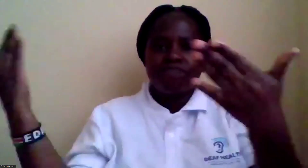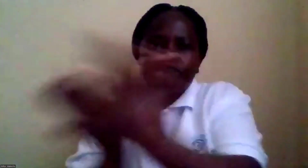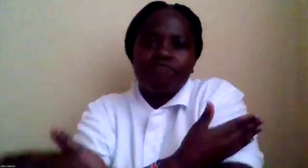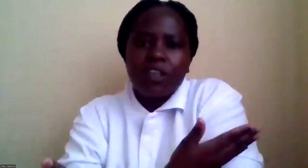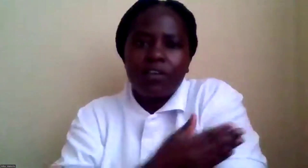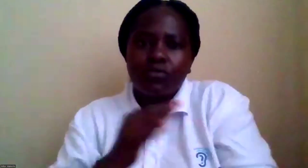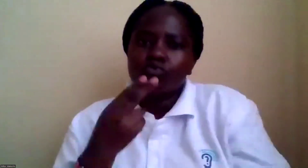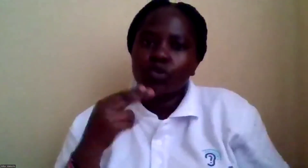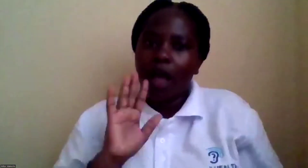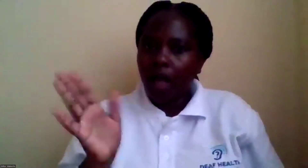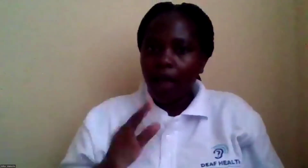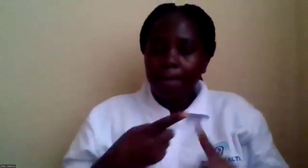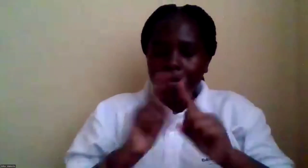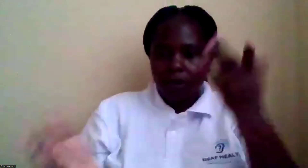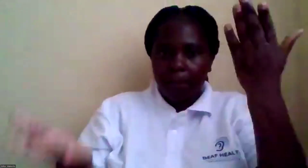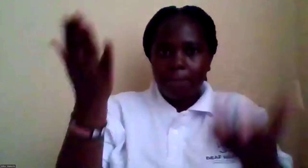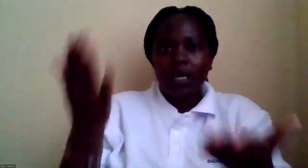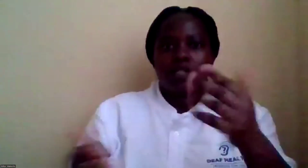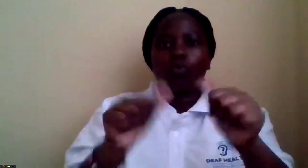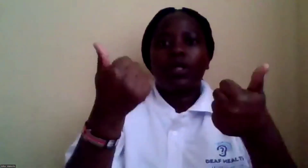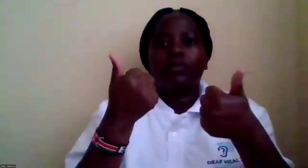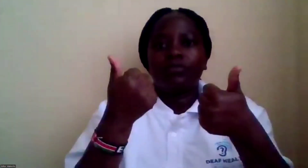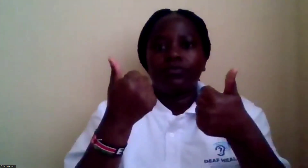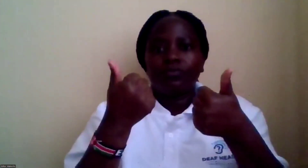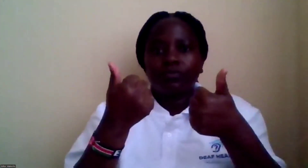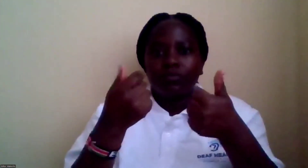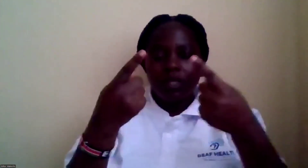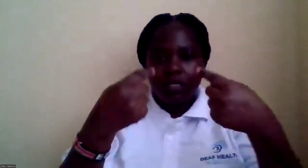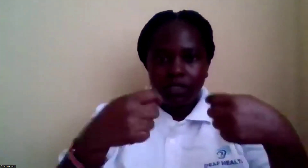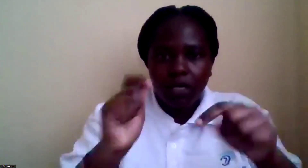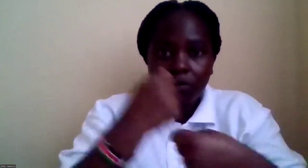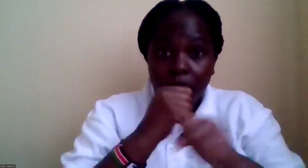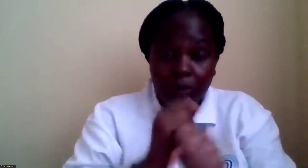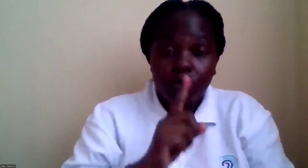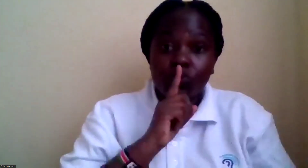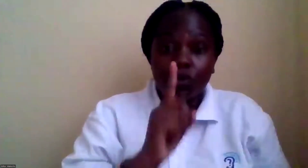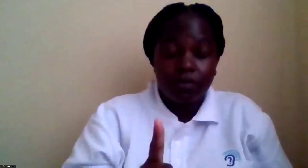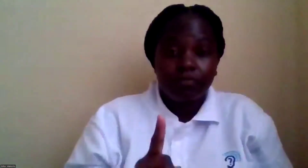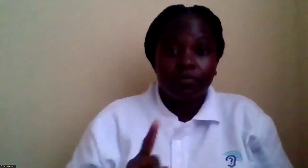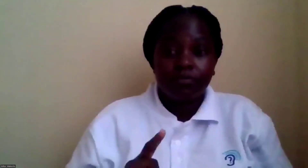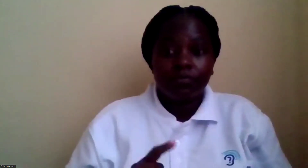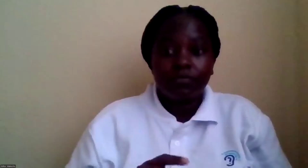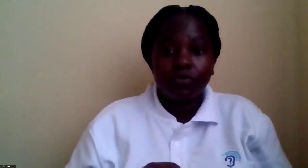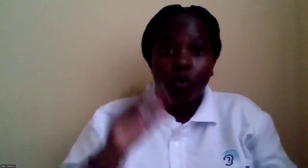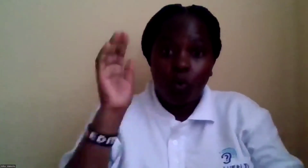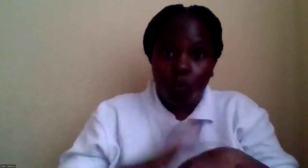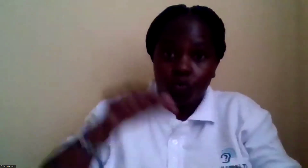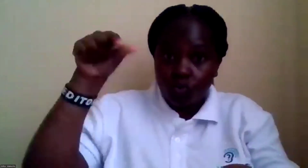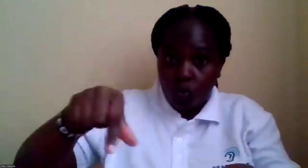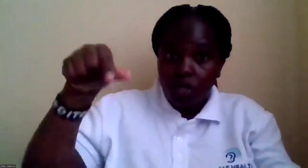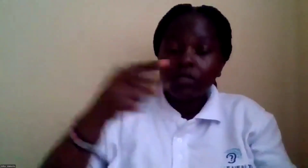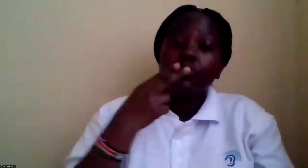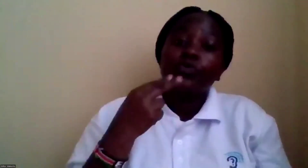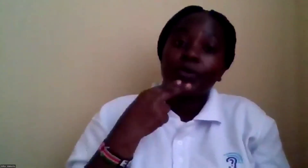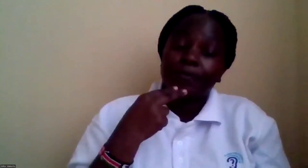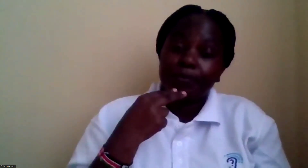an aspect of balance, right? So trying to make sure that I am taking good quality sugars. I'm also taking them